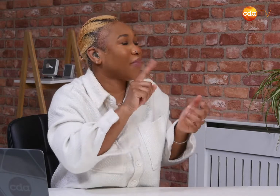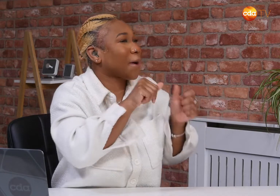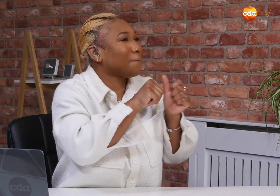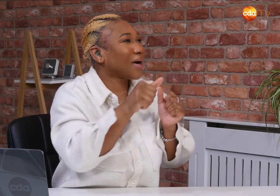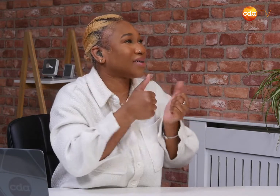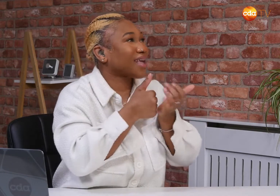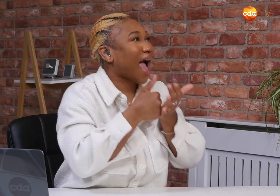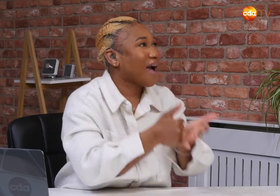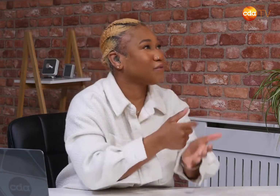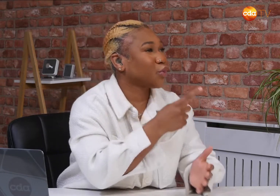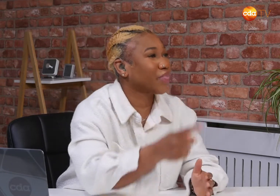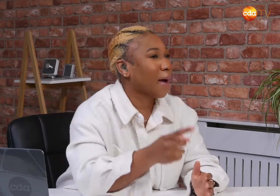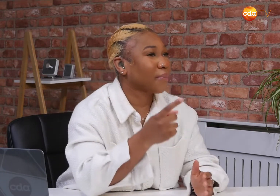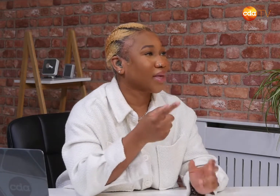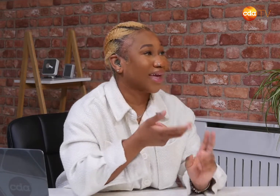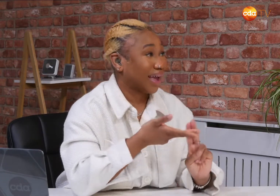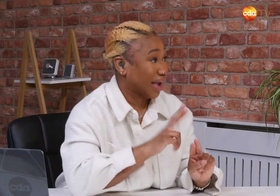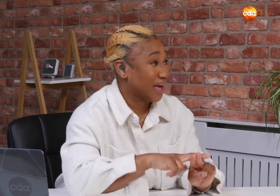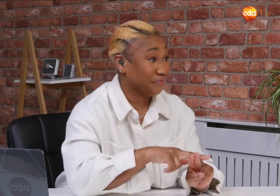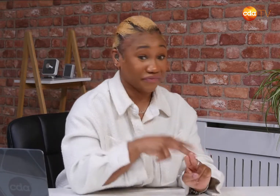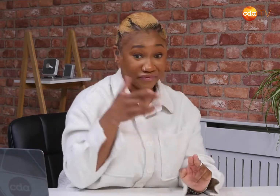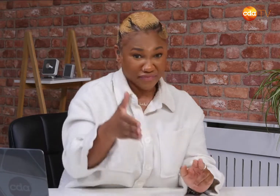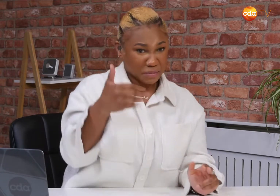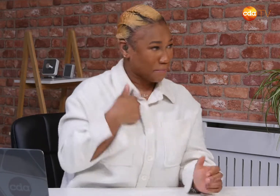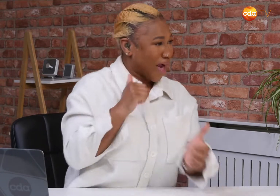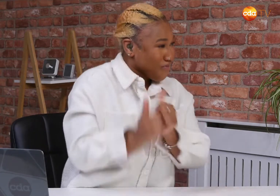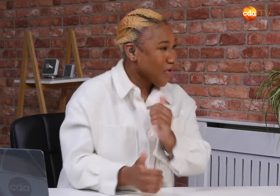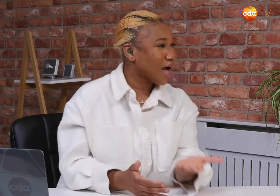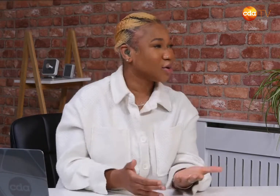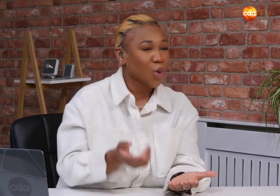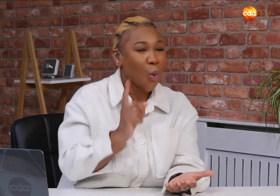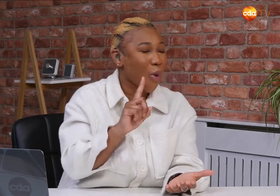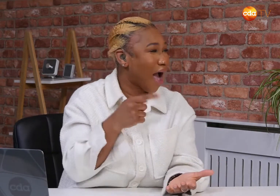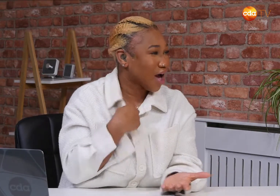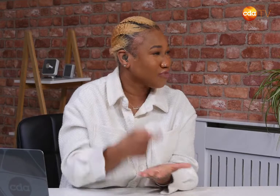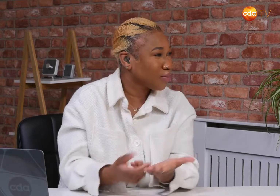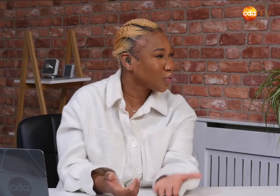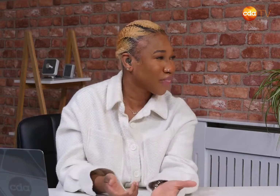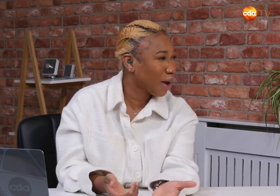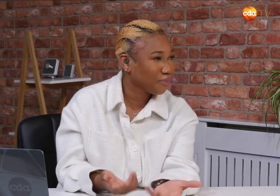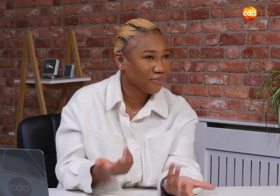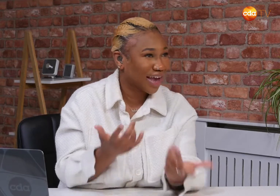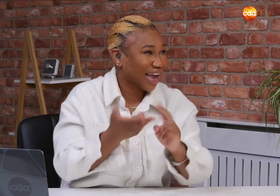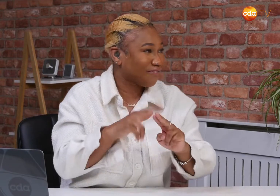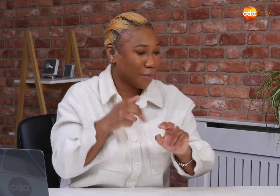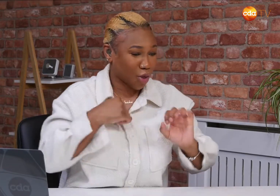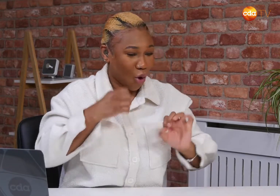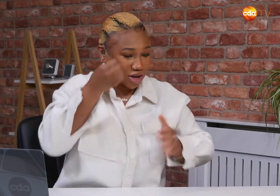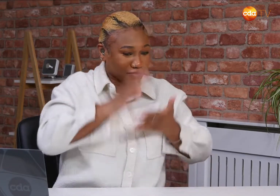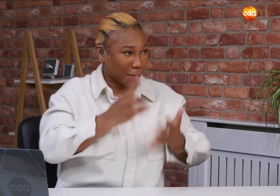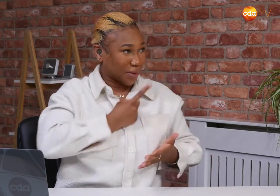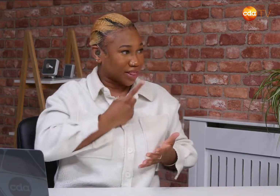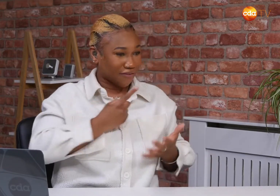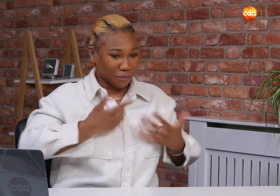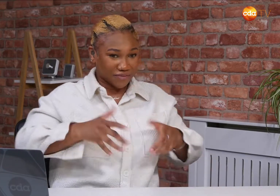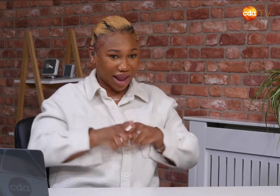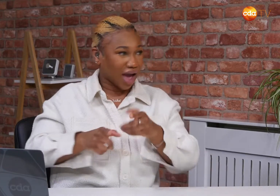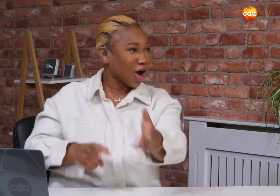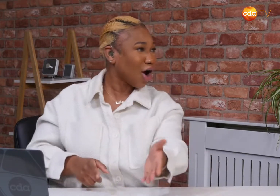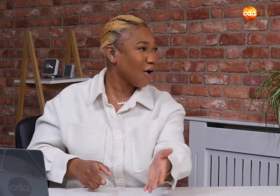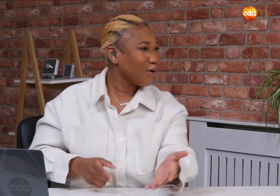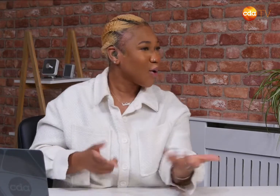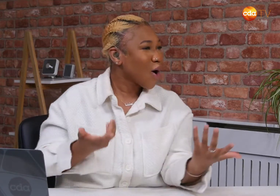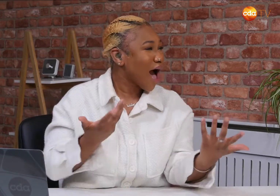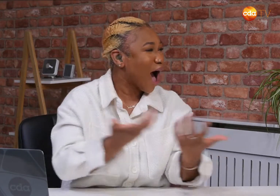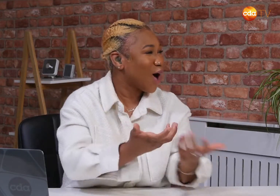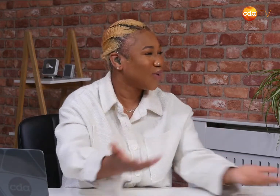It's So, what's the best advice that you can give? If it was like my friend or somebody close to me, what would you recommend if I've had